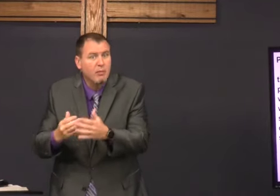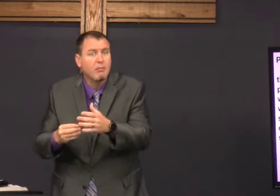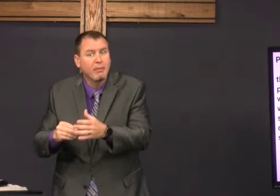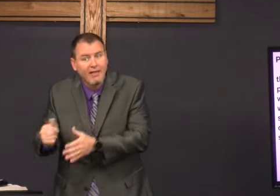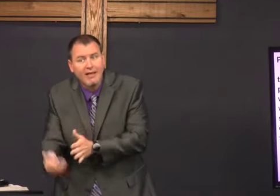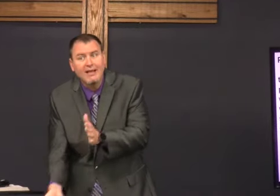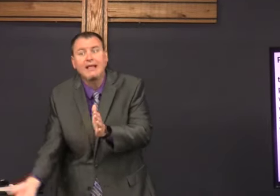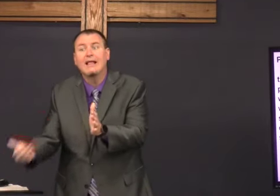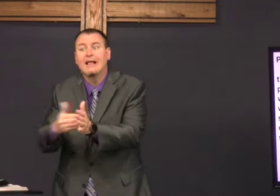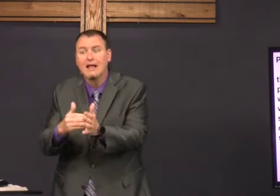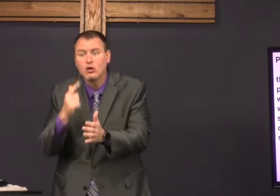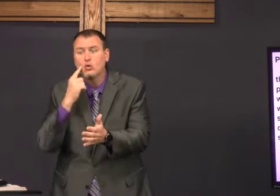I put it in the ground